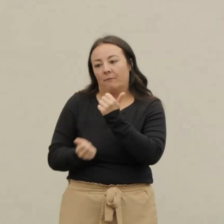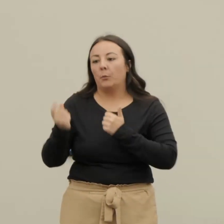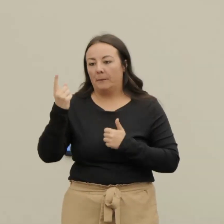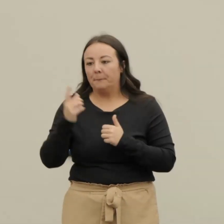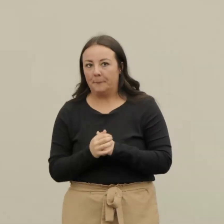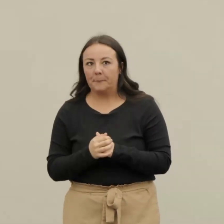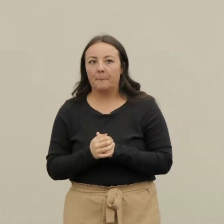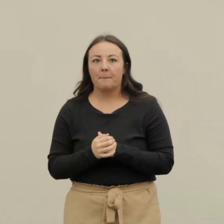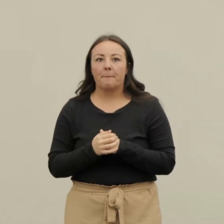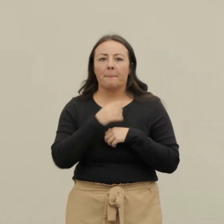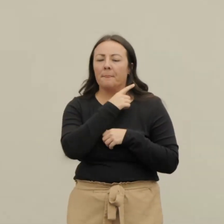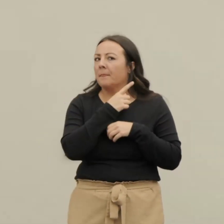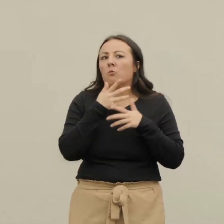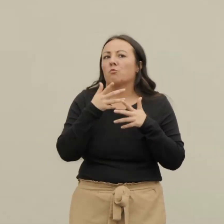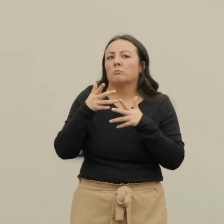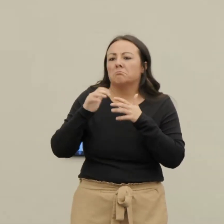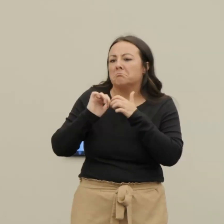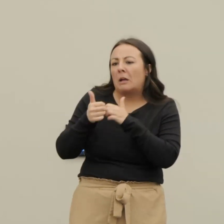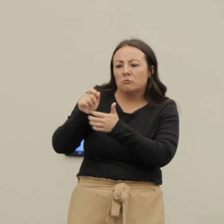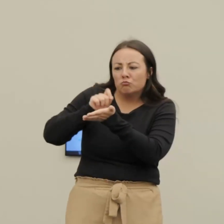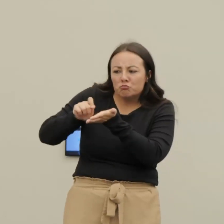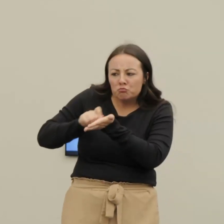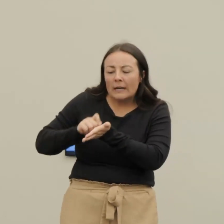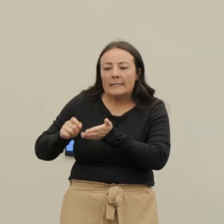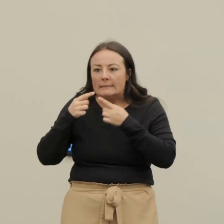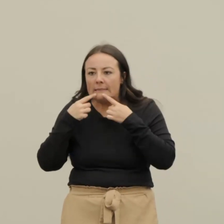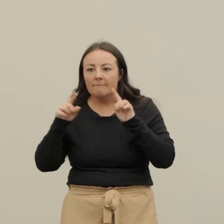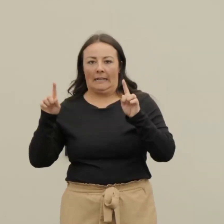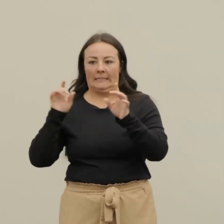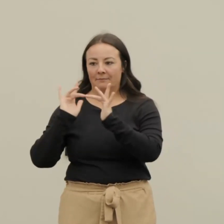How are you going to write effective digital content?